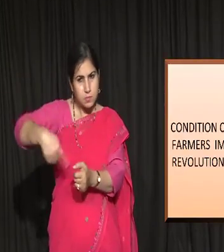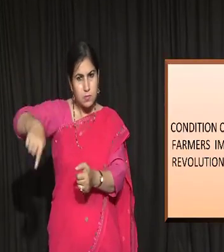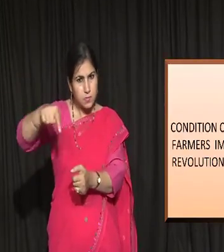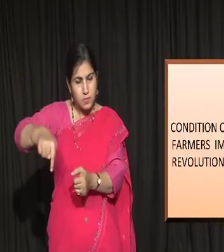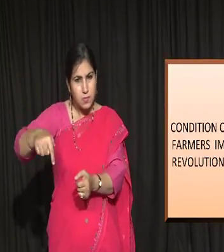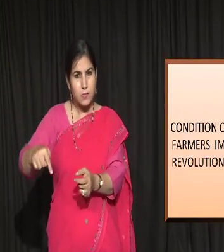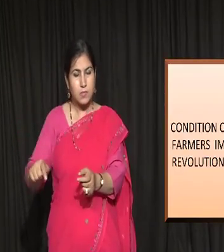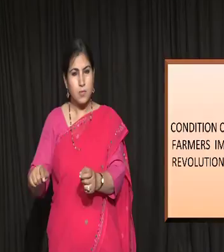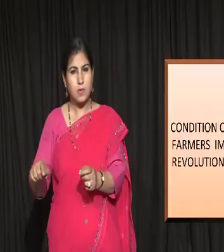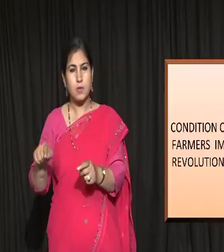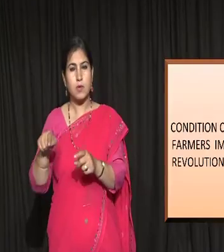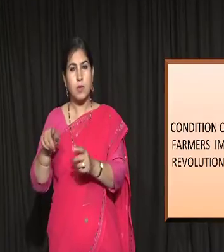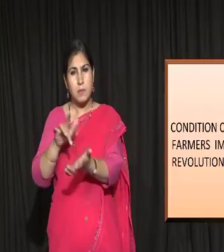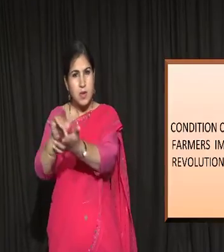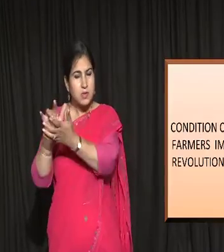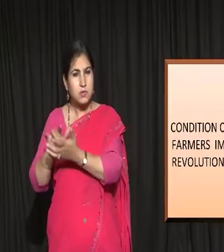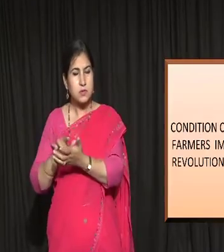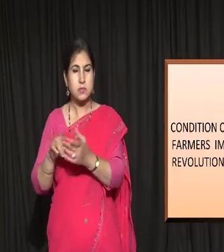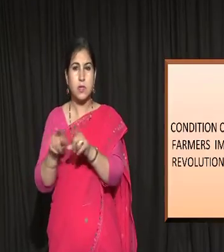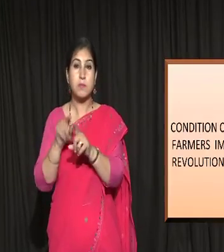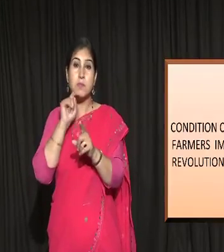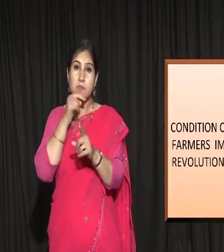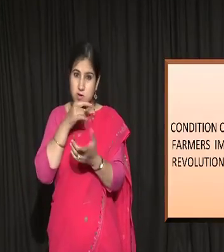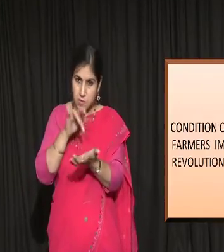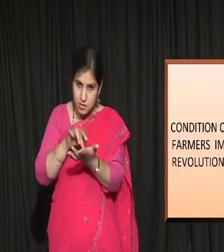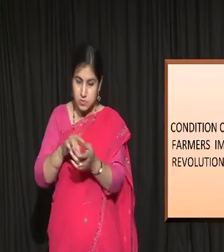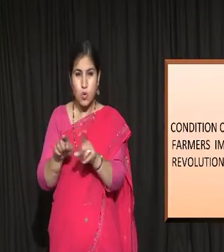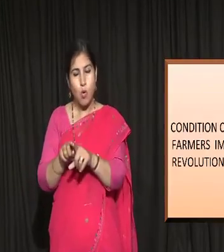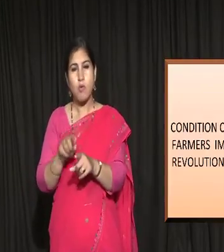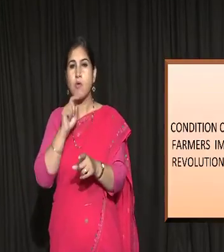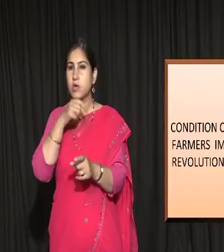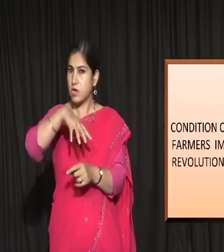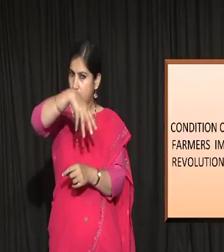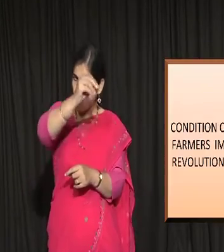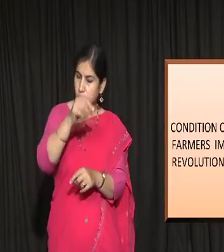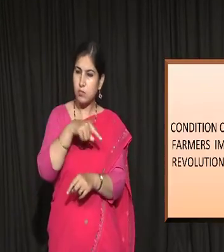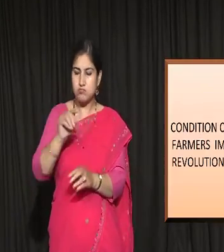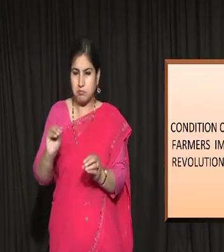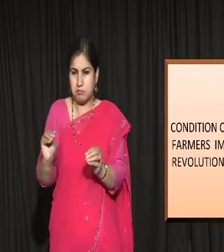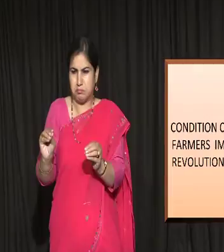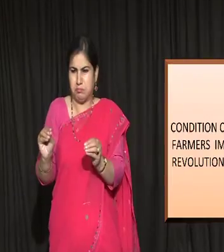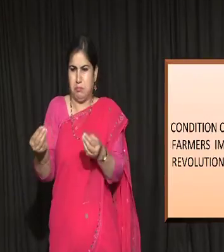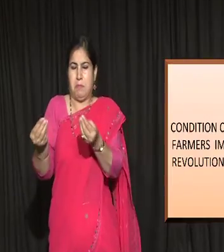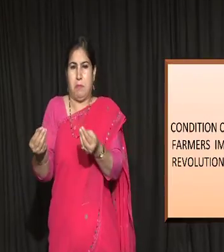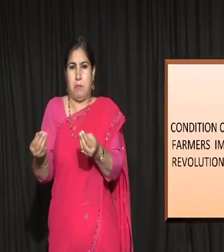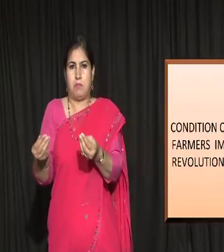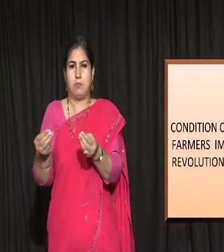farmers, and non-Russian people living in Russia did not improve much.